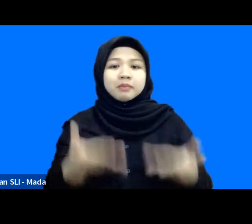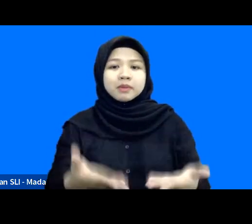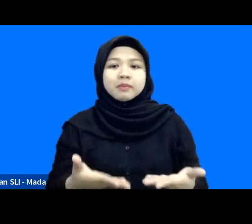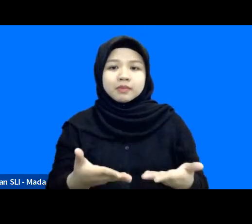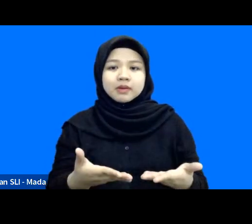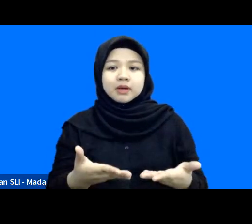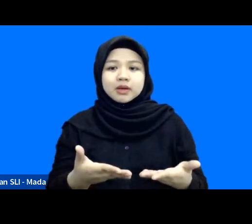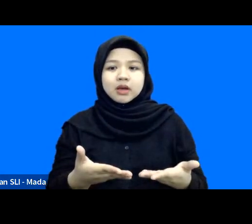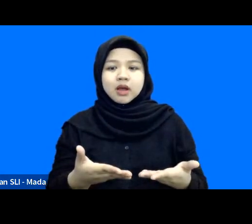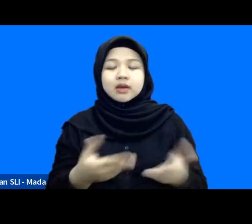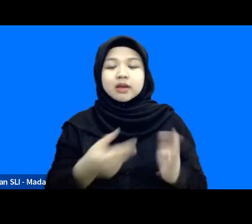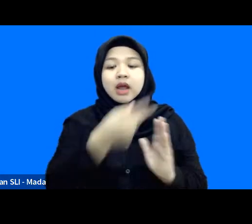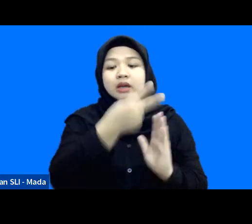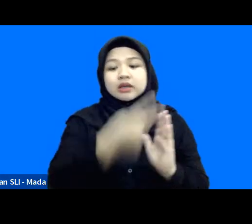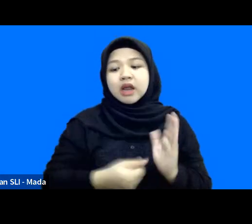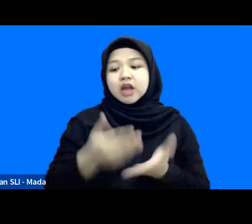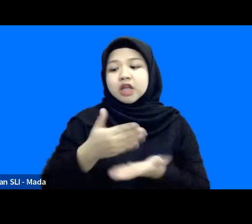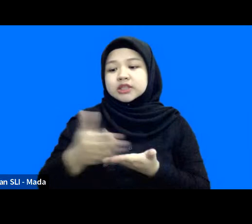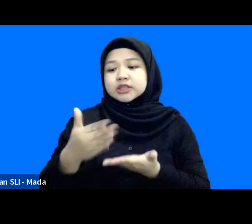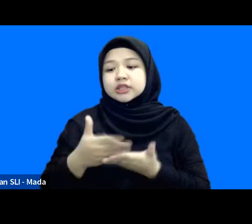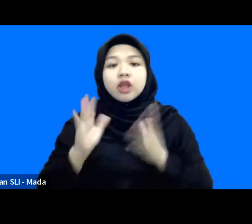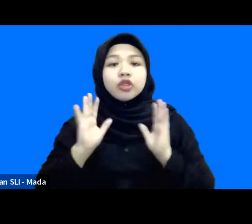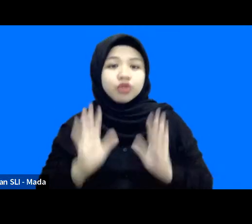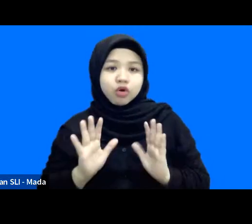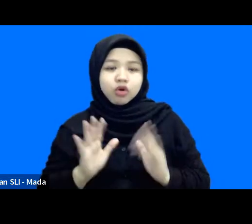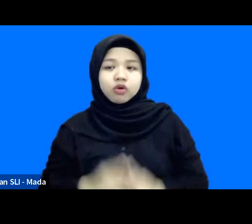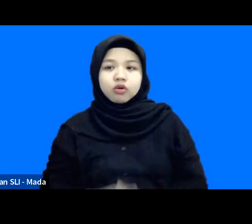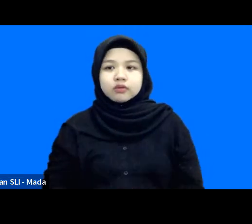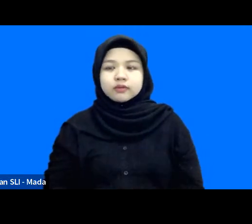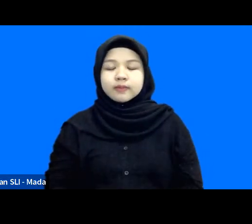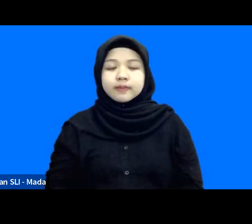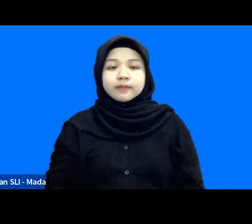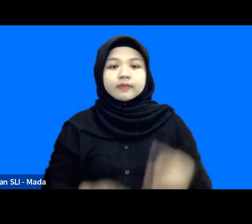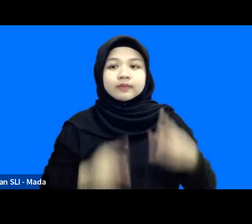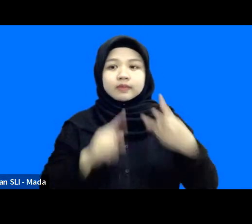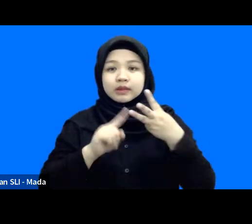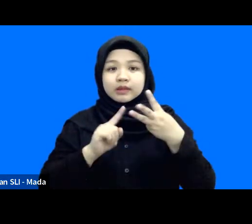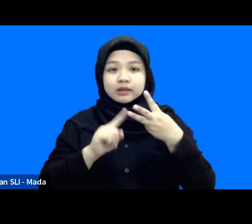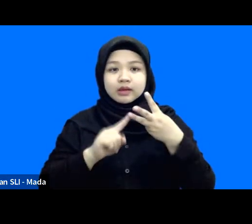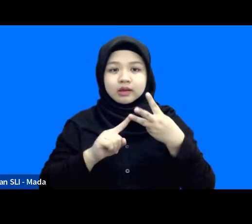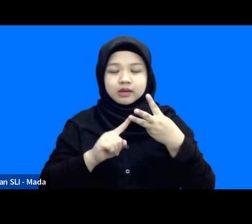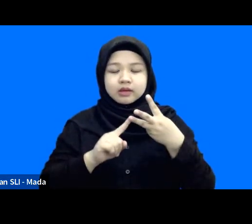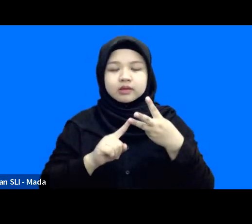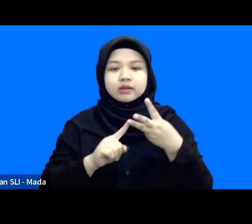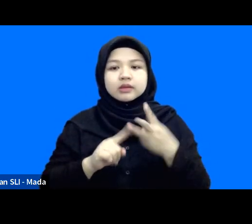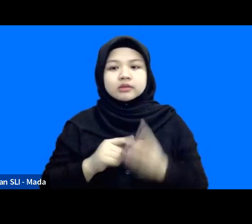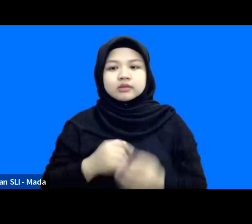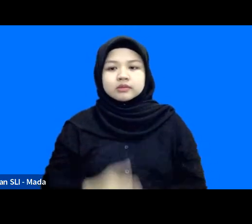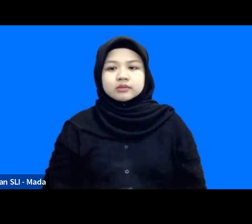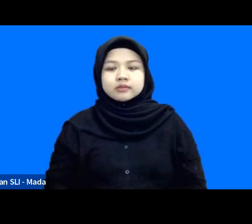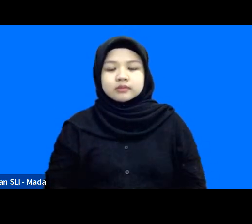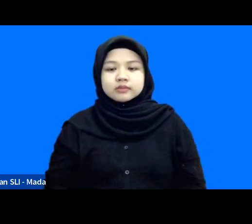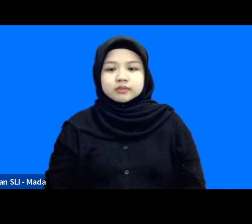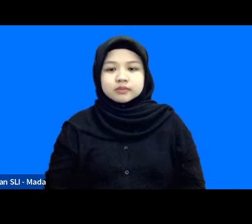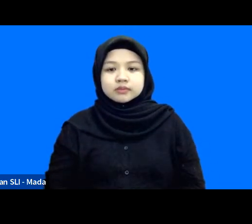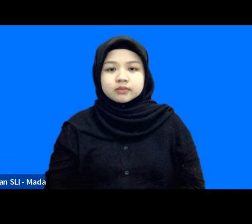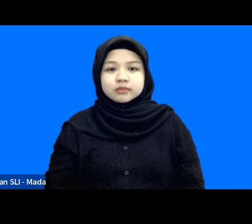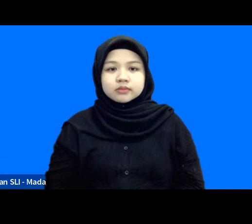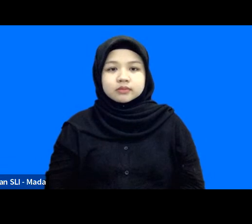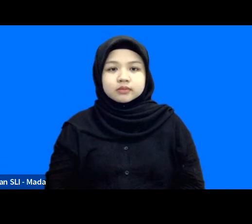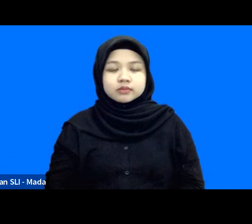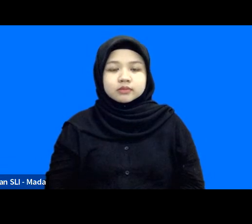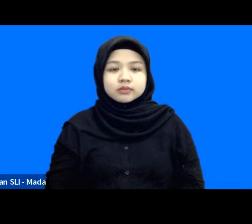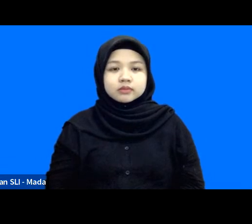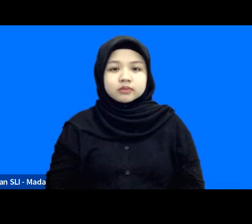top priorities. And secondly, and thirdly, I think community learning centers would be very important. They have proven